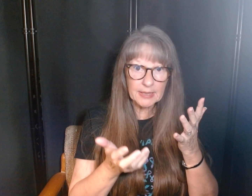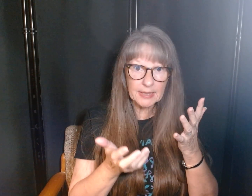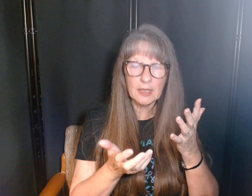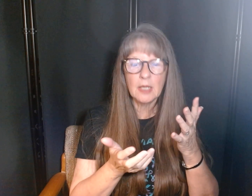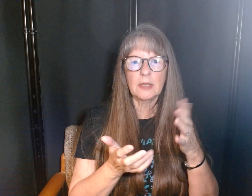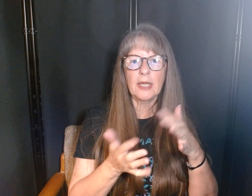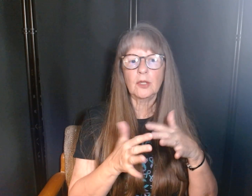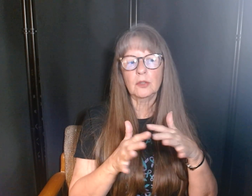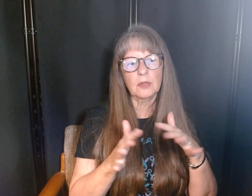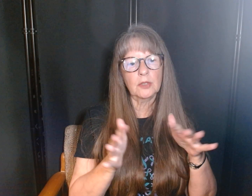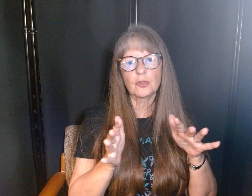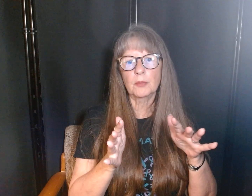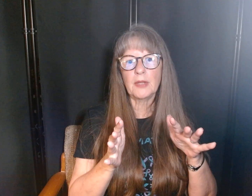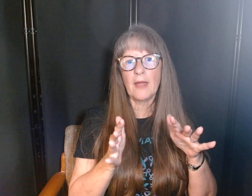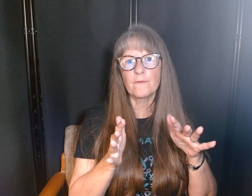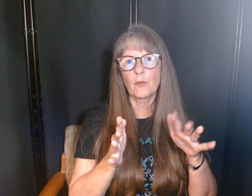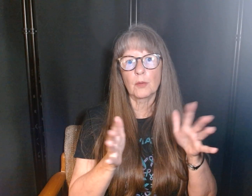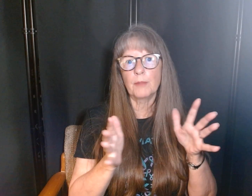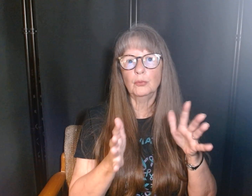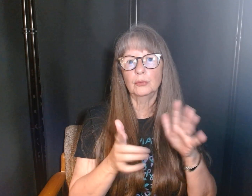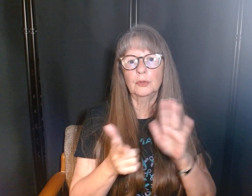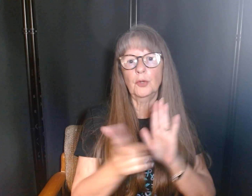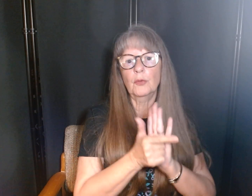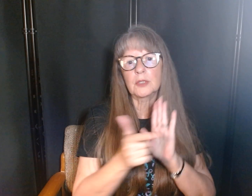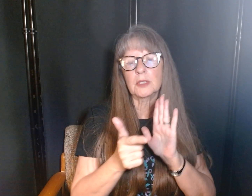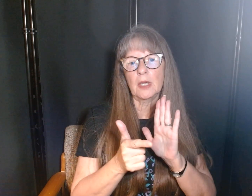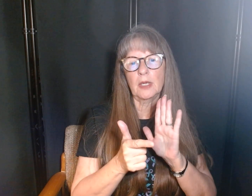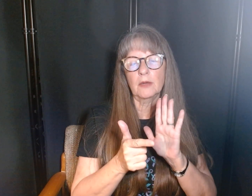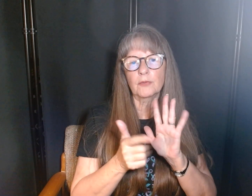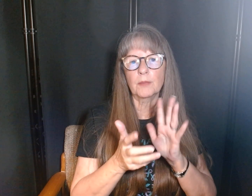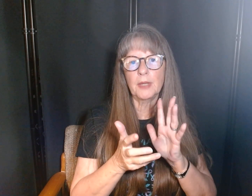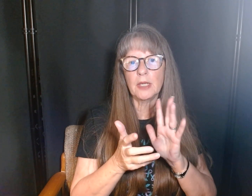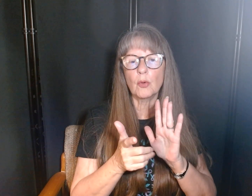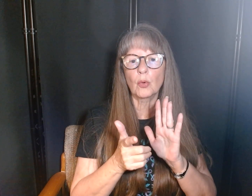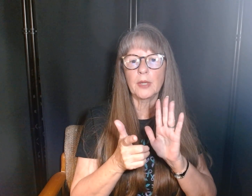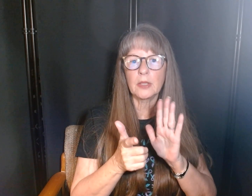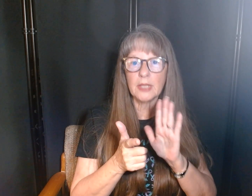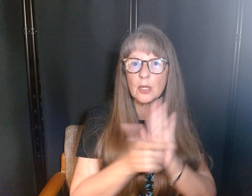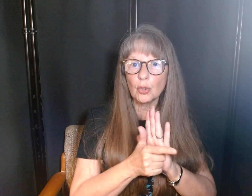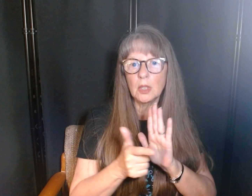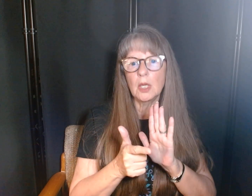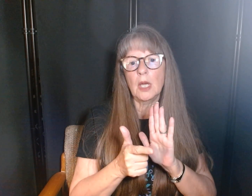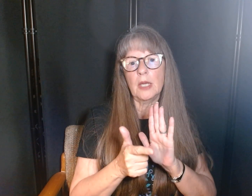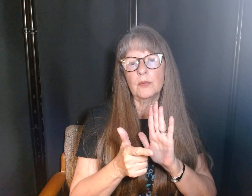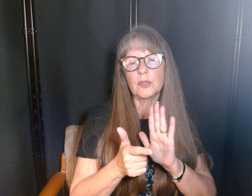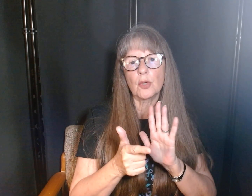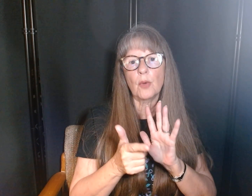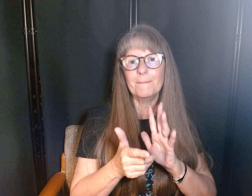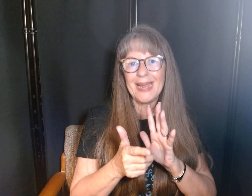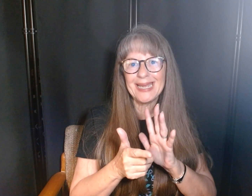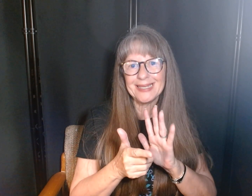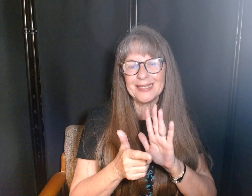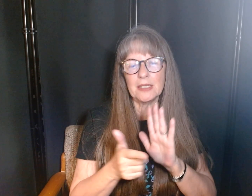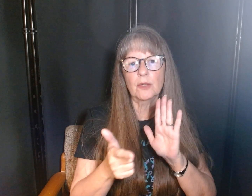forbidden. Like in Germany, they have verboten. It's forbidden or illegal. So banned. There's a